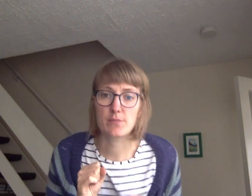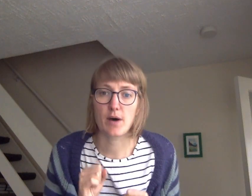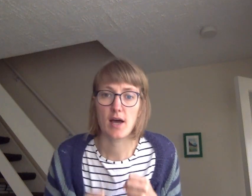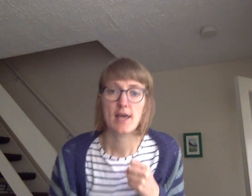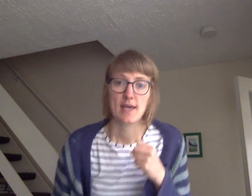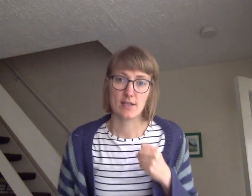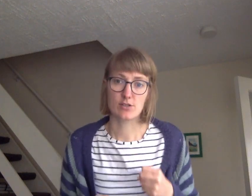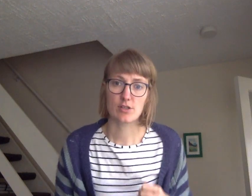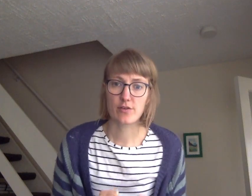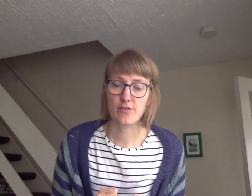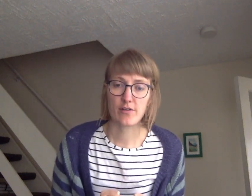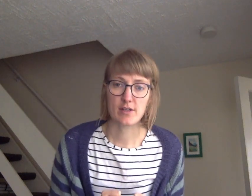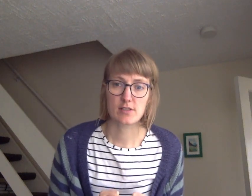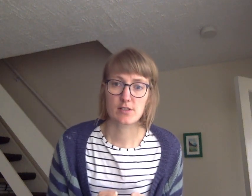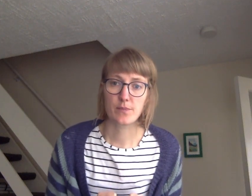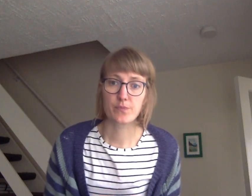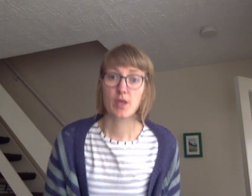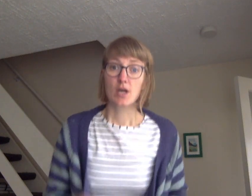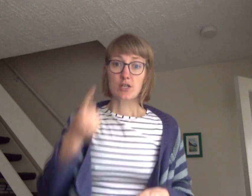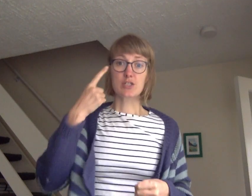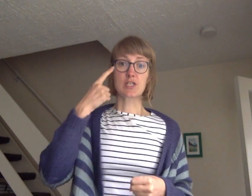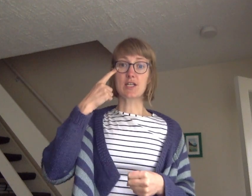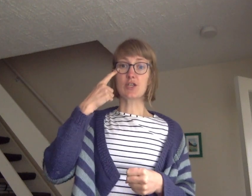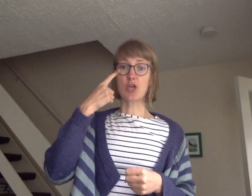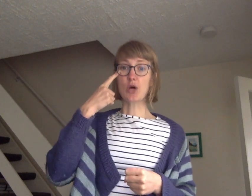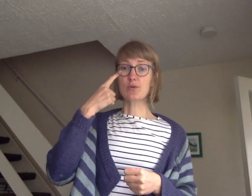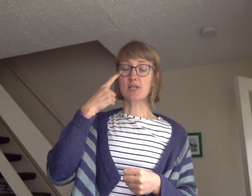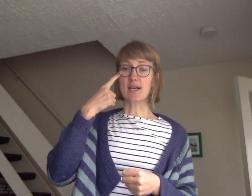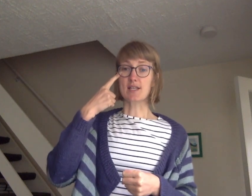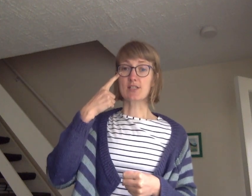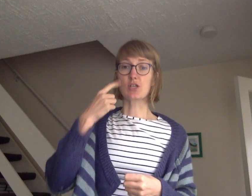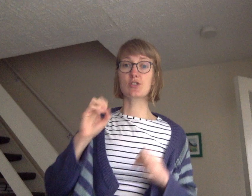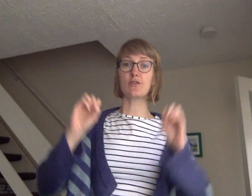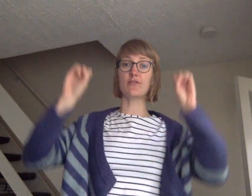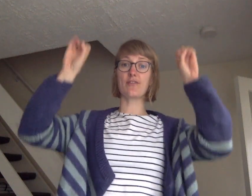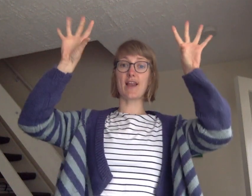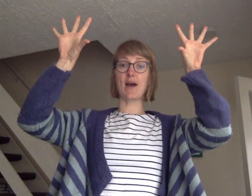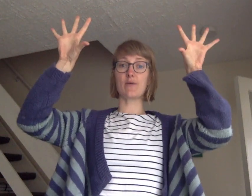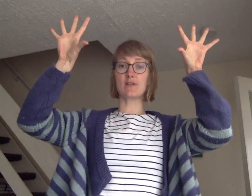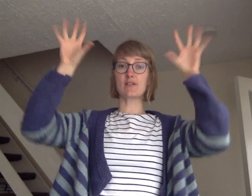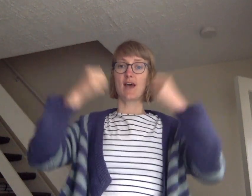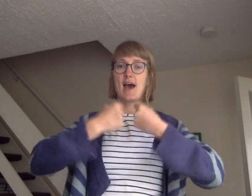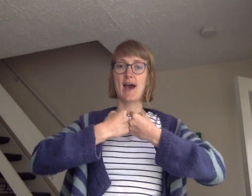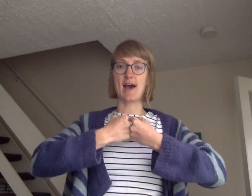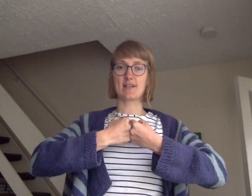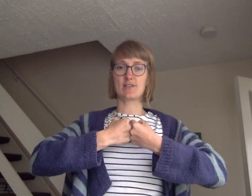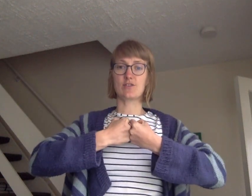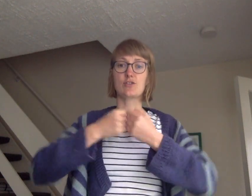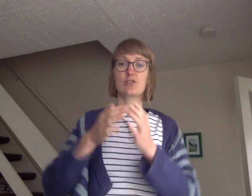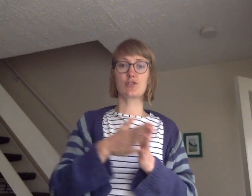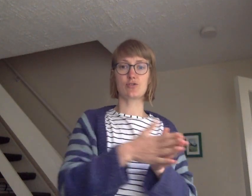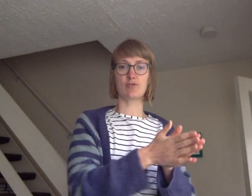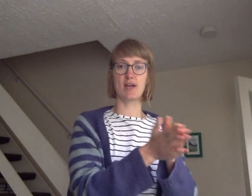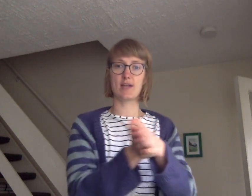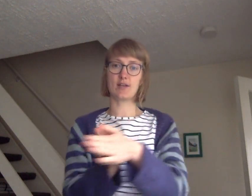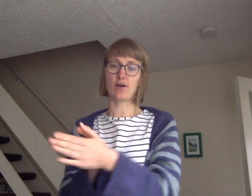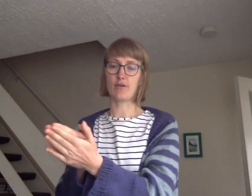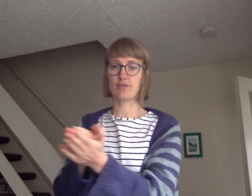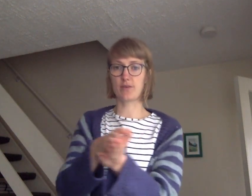deeper into the forest. She noticed some flowers and strayed off the